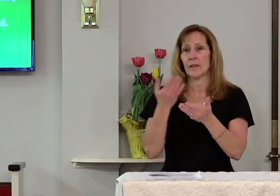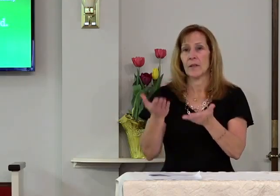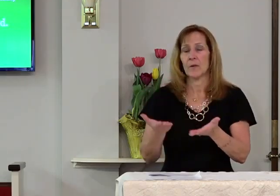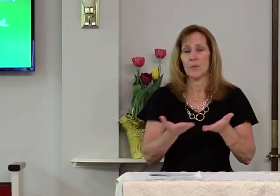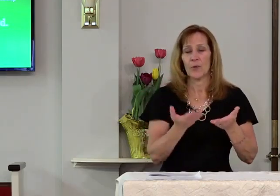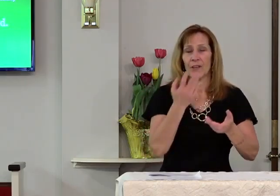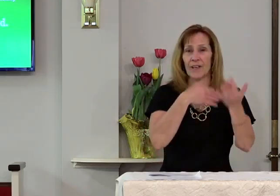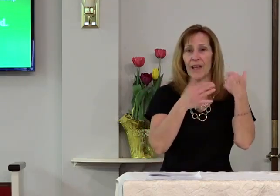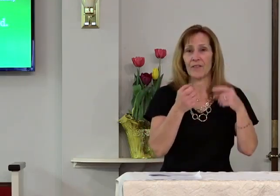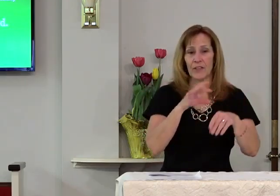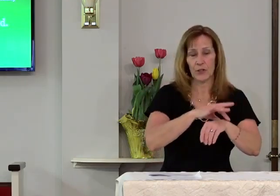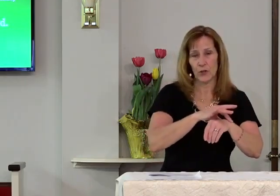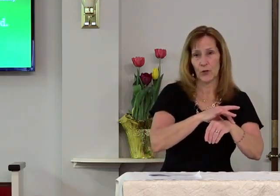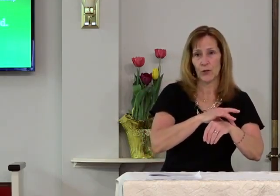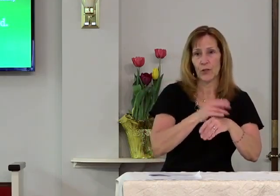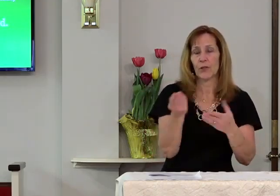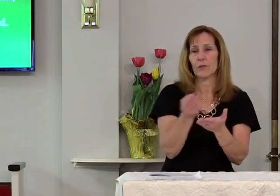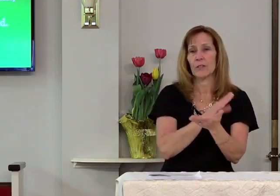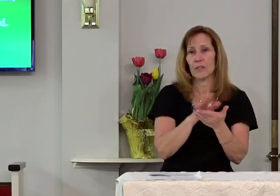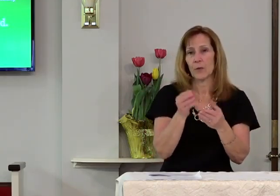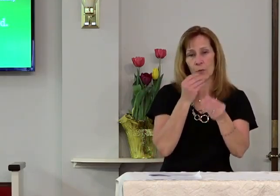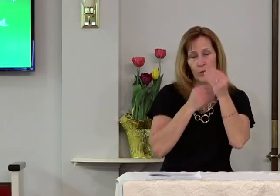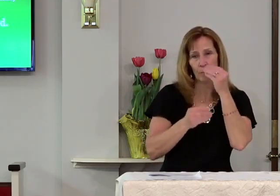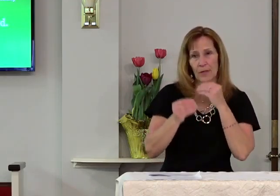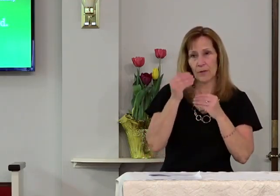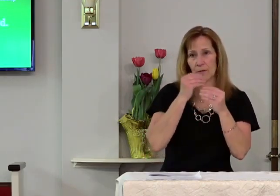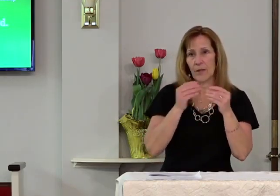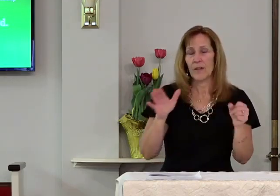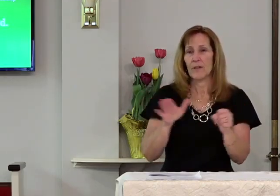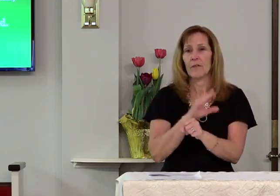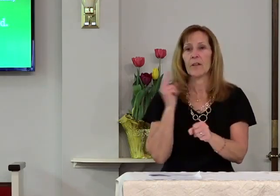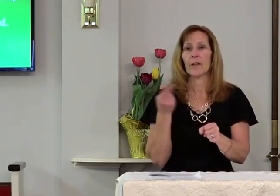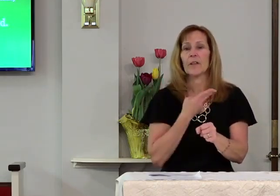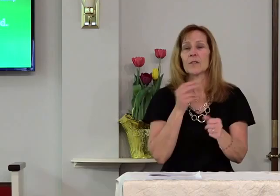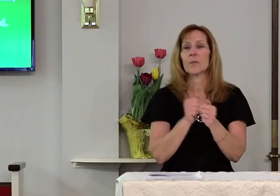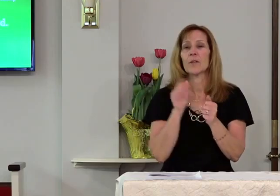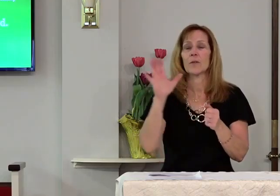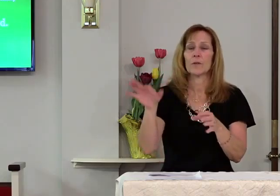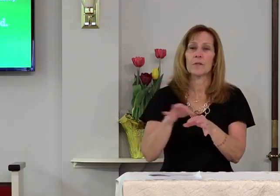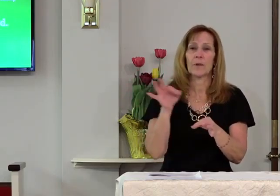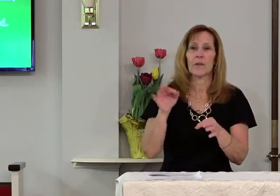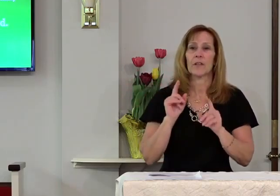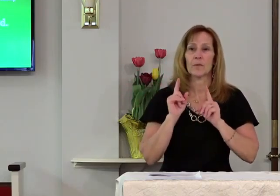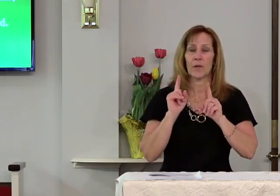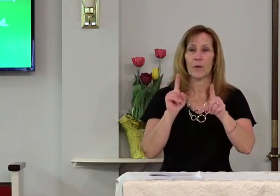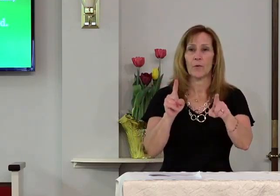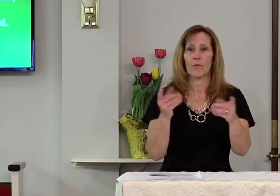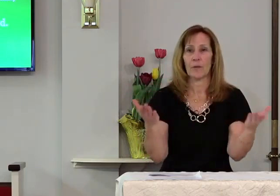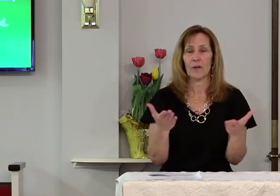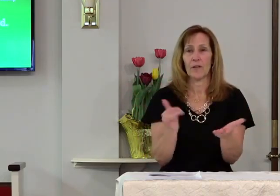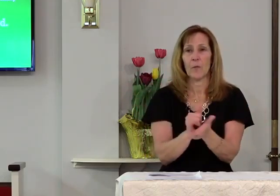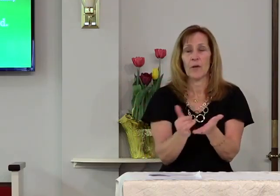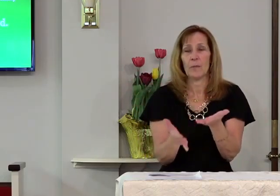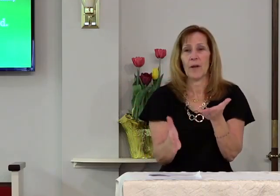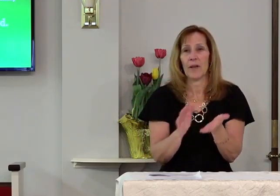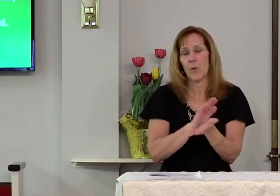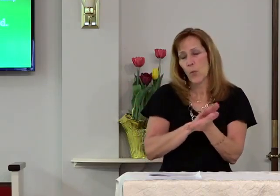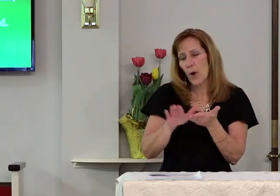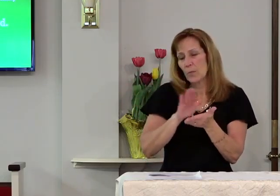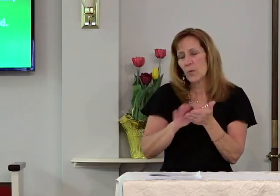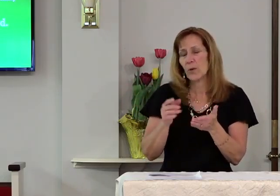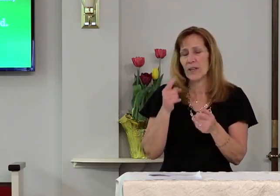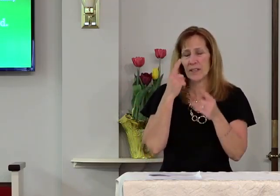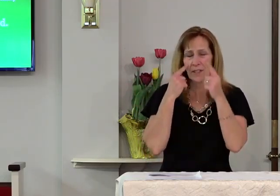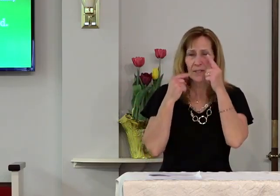heaven to earth in this holy meal fill us with your spirit as we go from here that we may wipe away